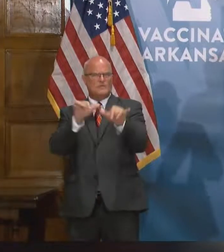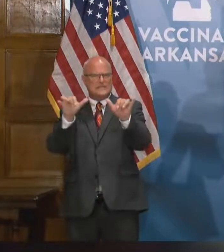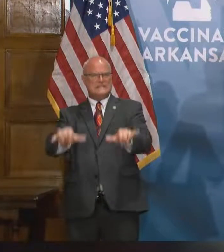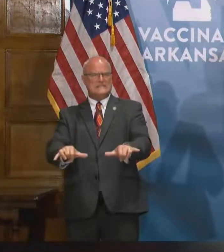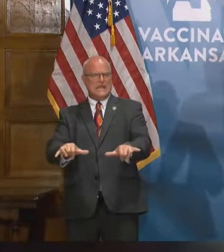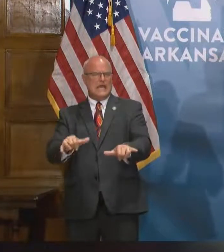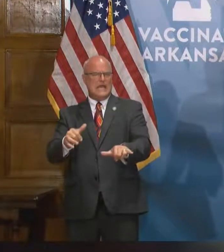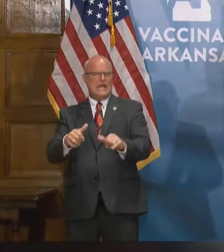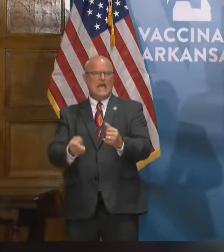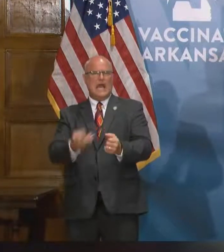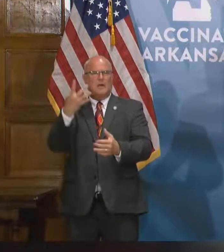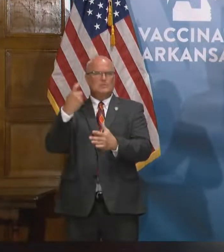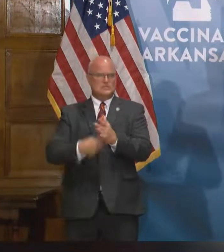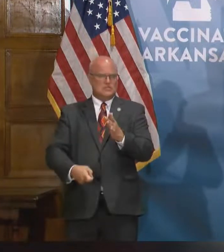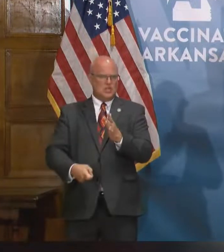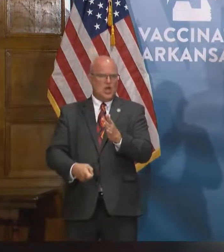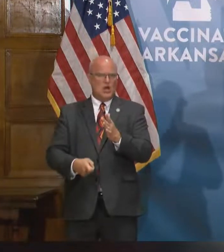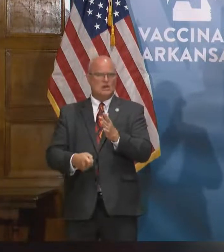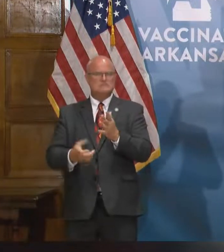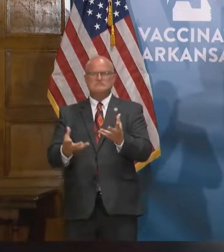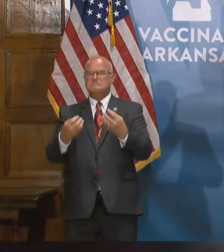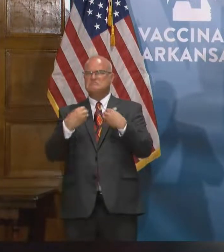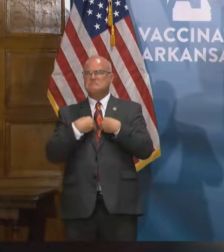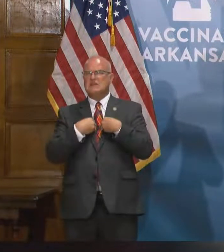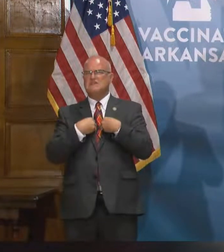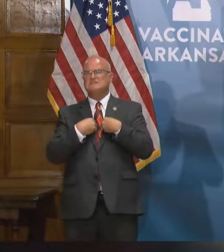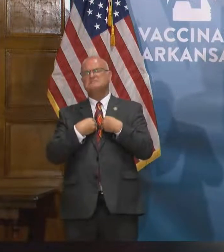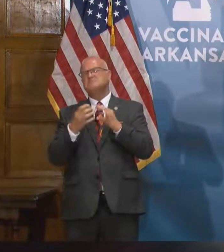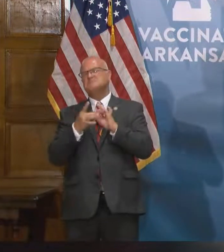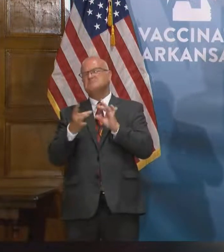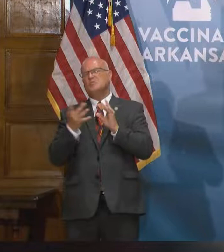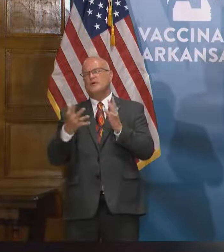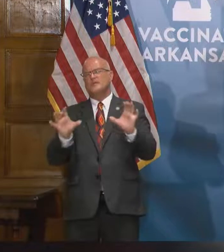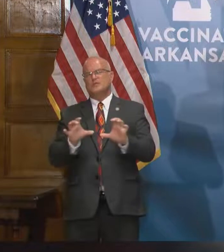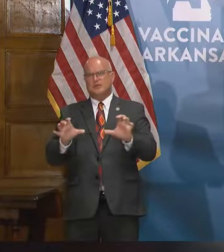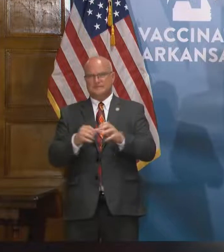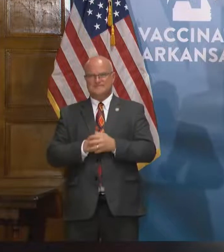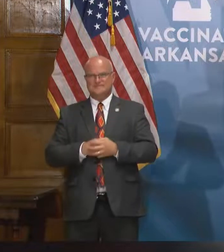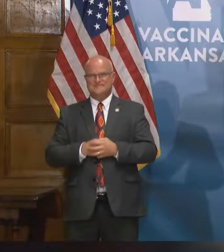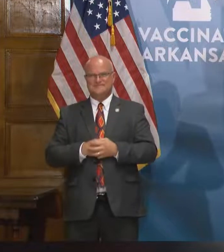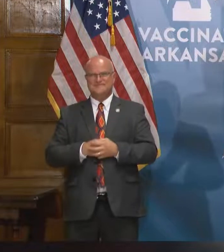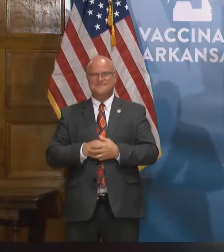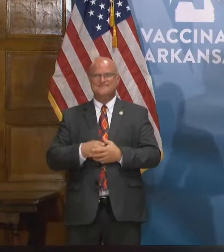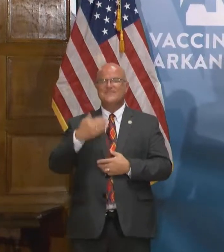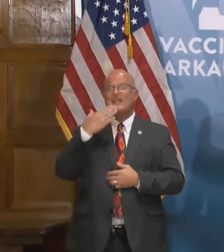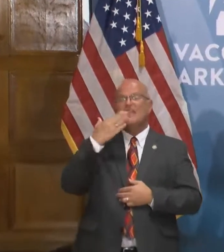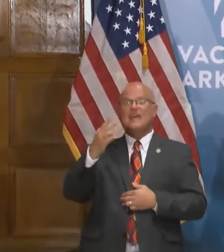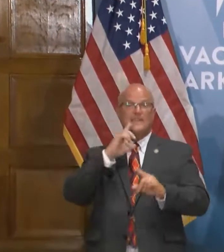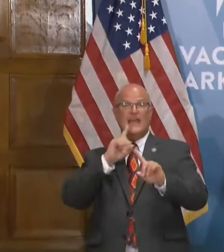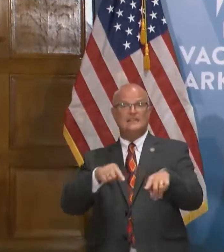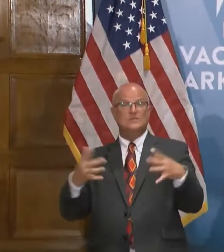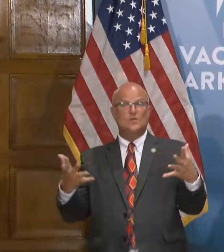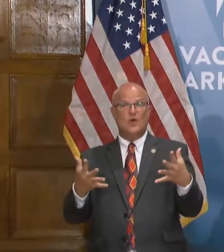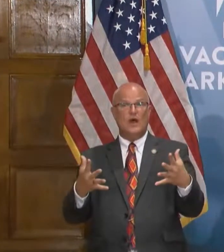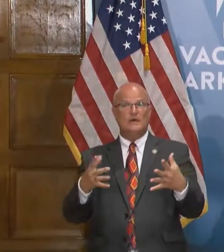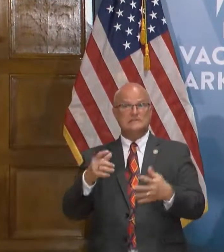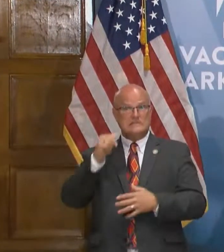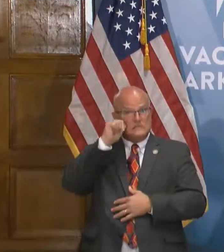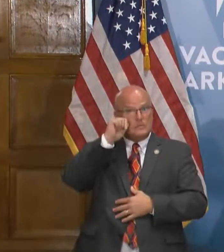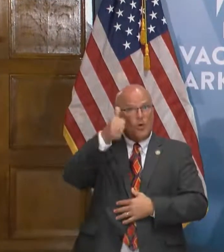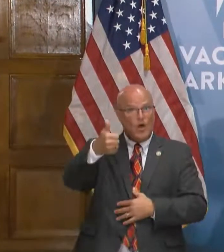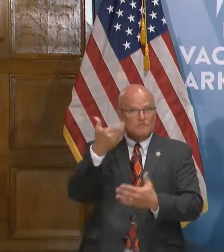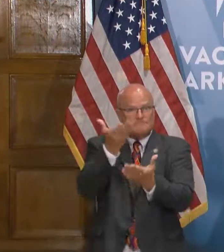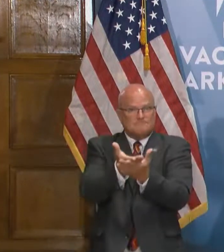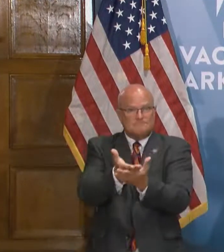here? How much did it cost? And kind of give us an overview of what they're doing. Thank you. And the answer is they should be here